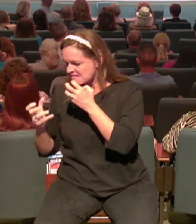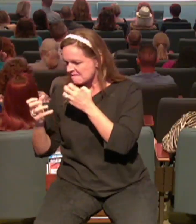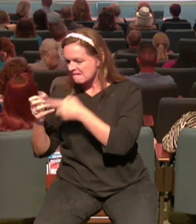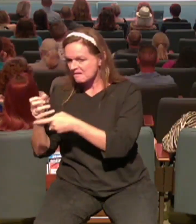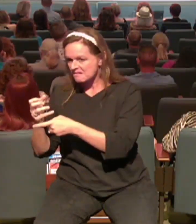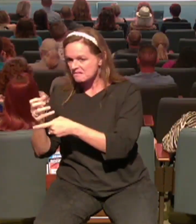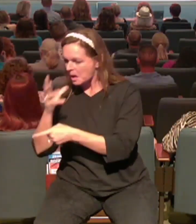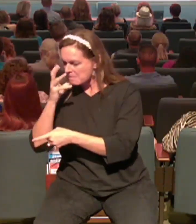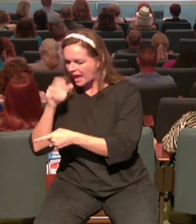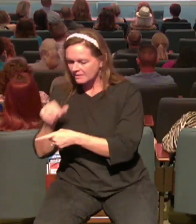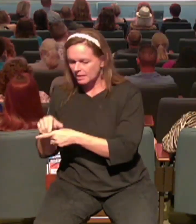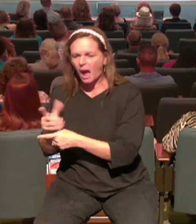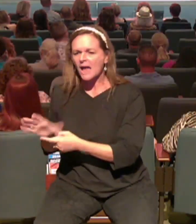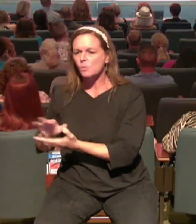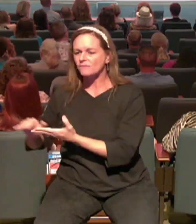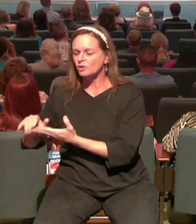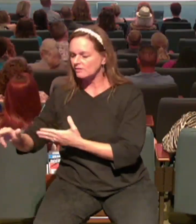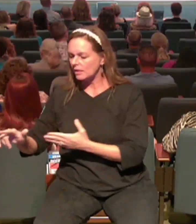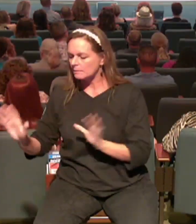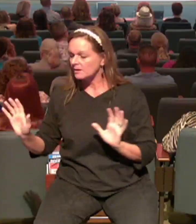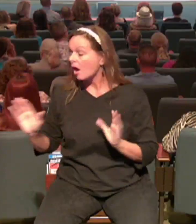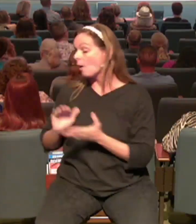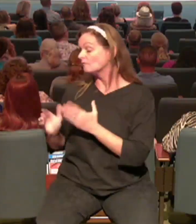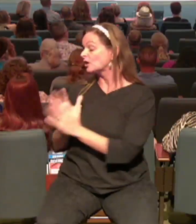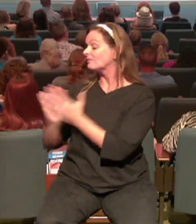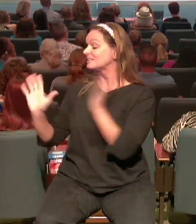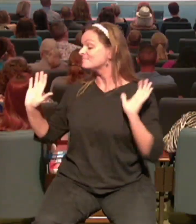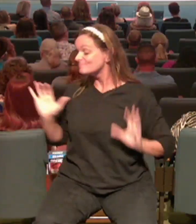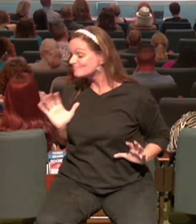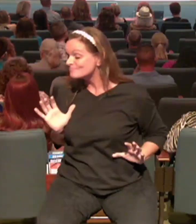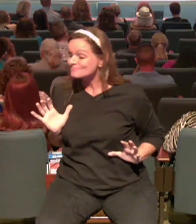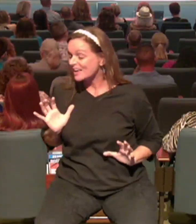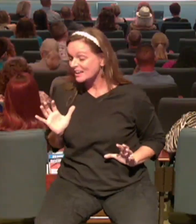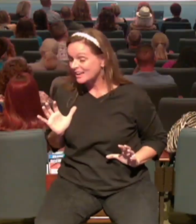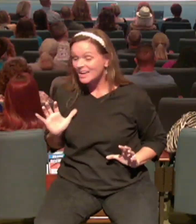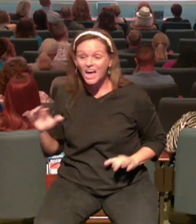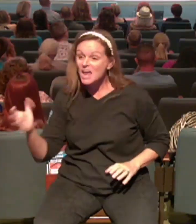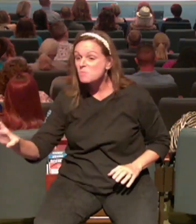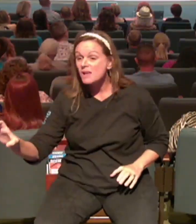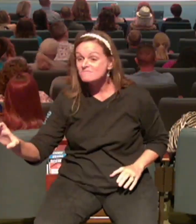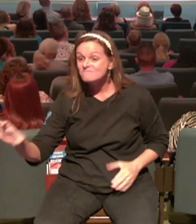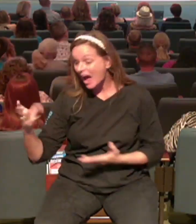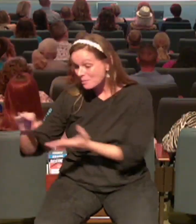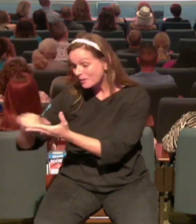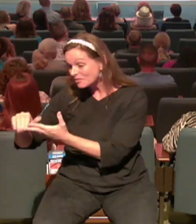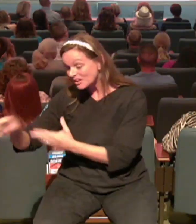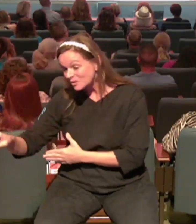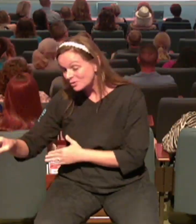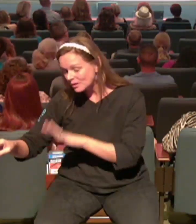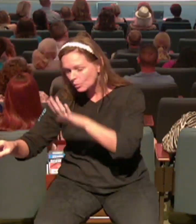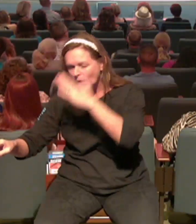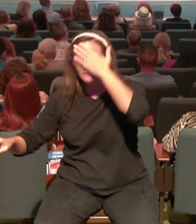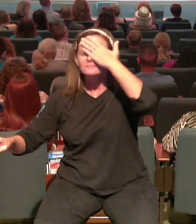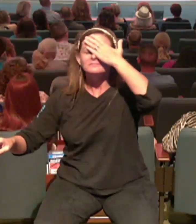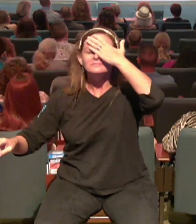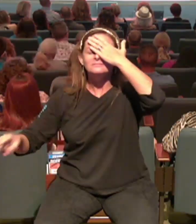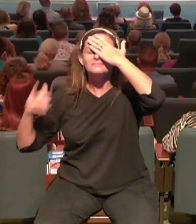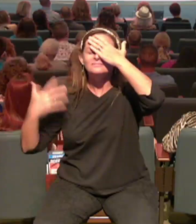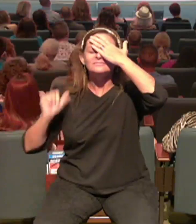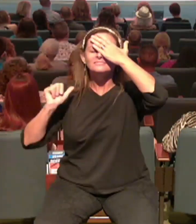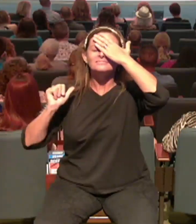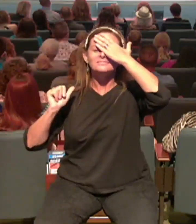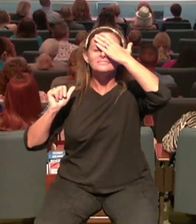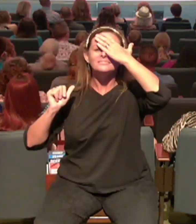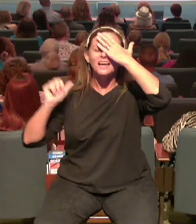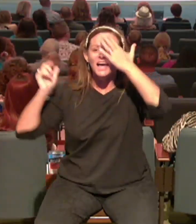They didn't deserve it. They didn't deserve for me just to go, "Forgiven, all done." But then I realized, neither was